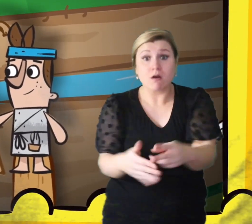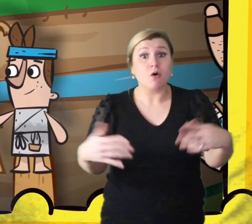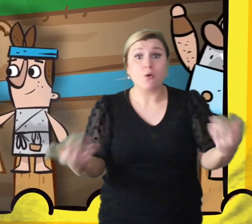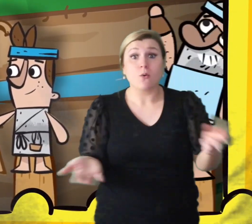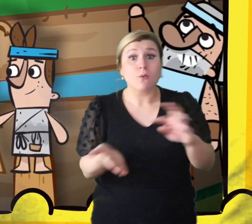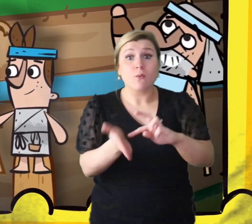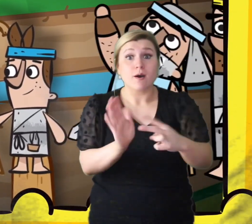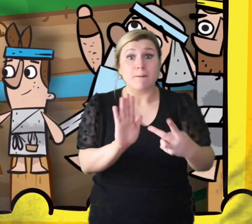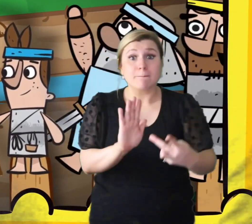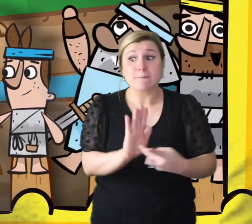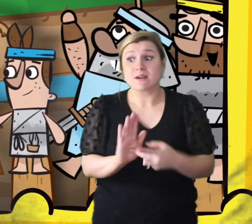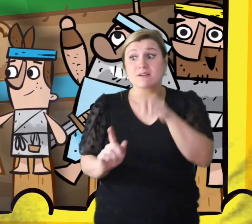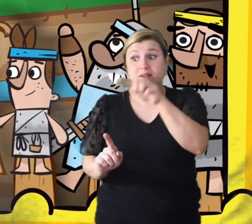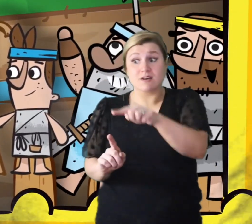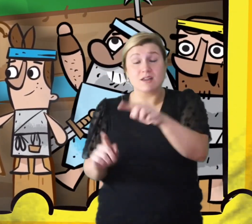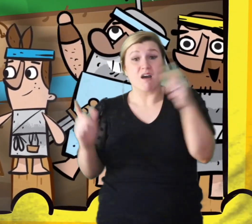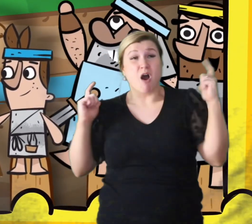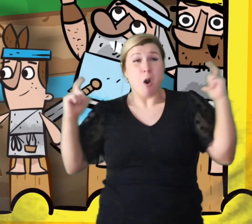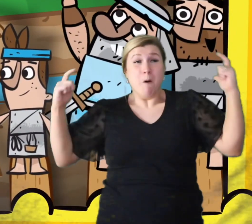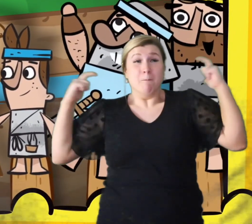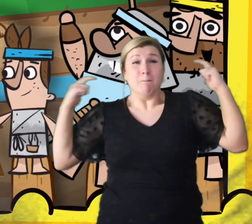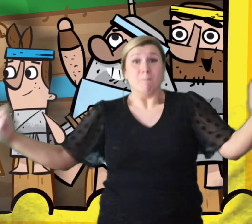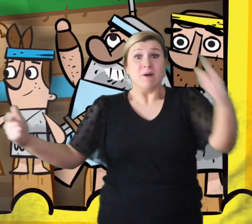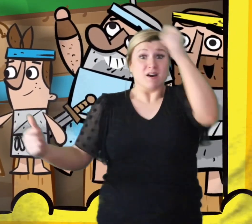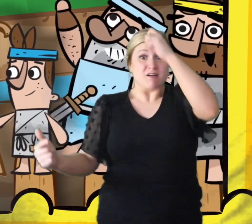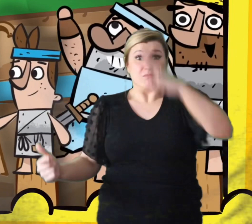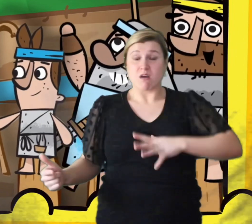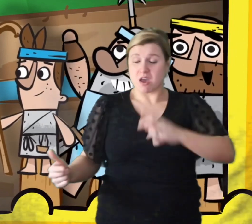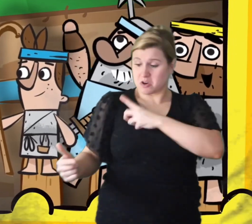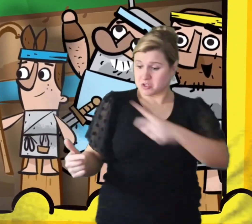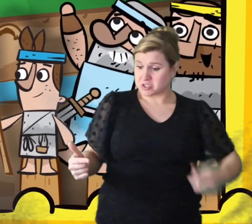and a stone, for he had no sword. But he